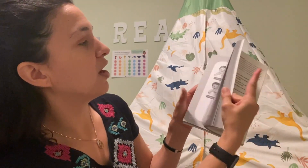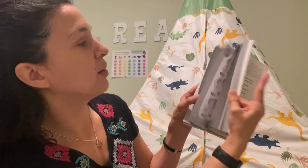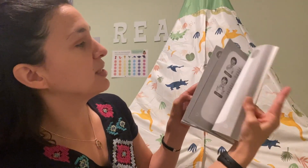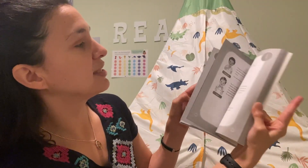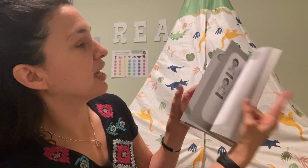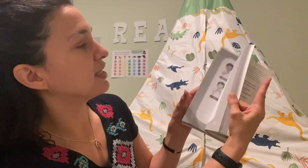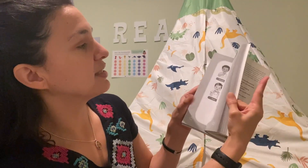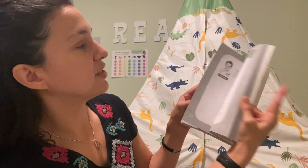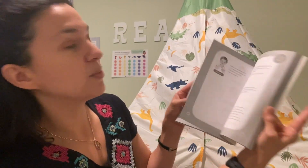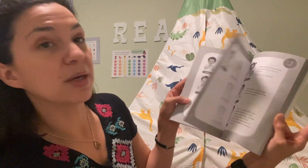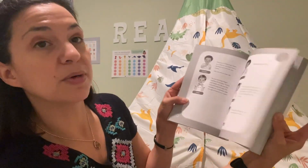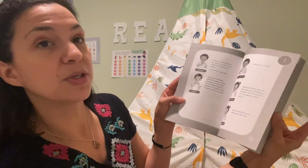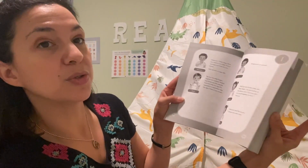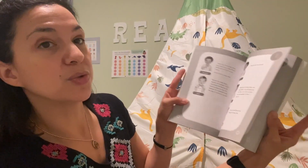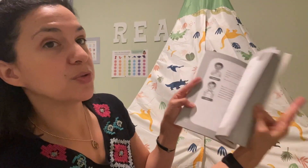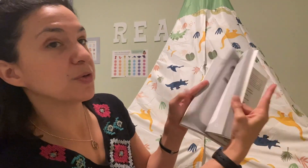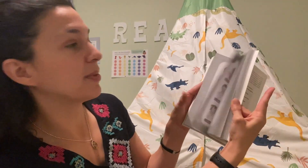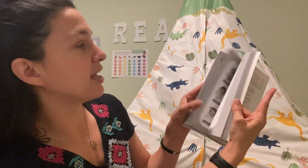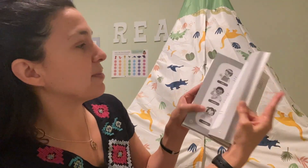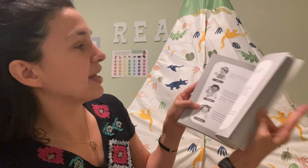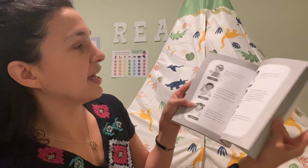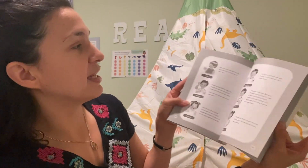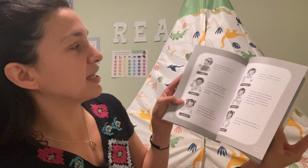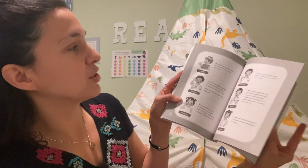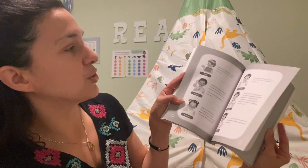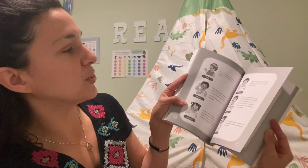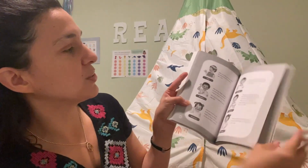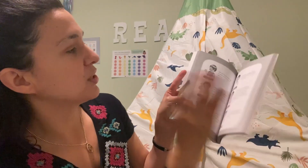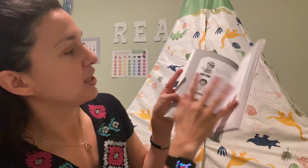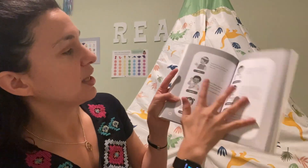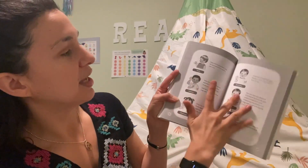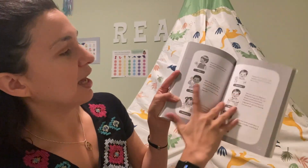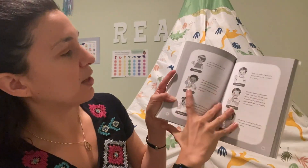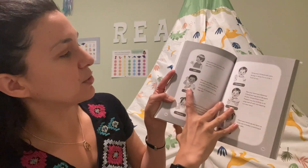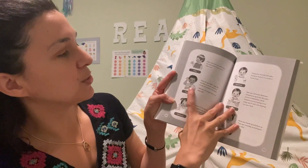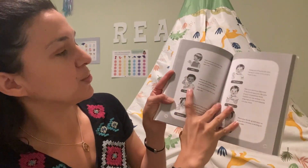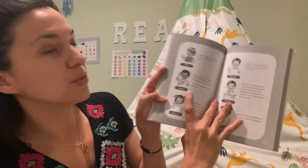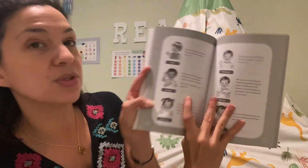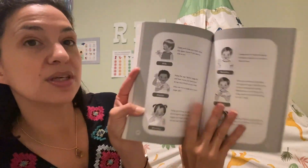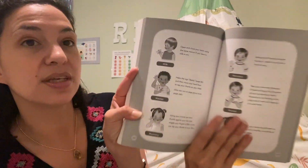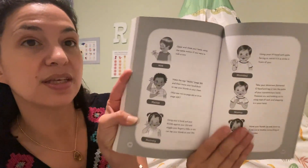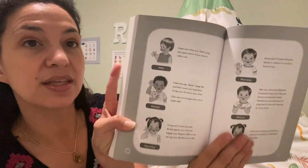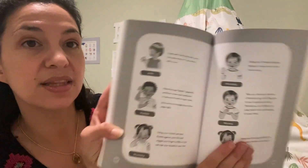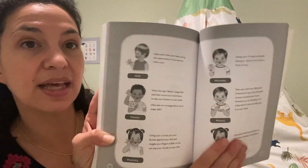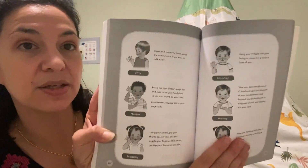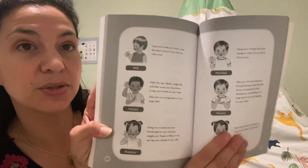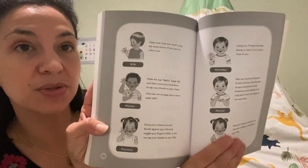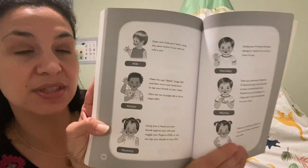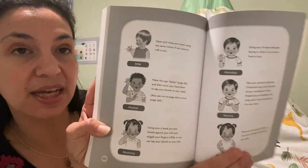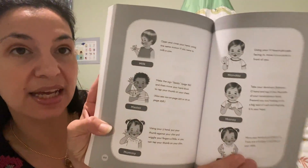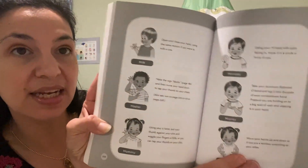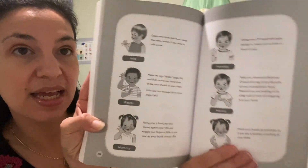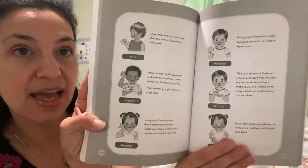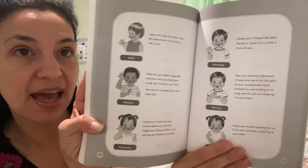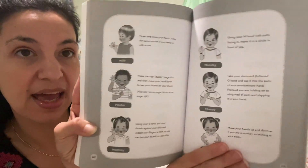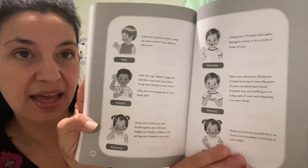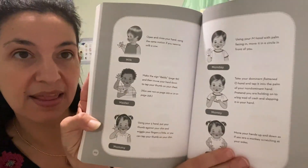common signs that you might want to use with your baby, and it shows how to do the sign, and then